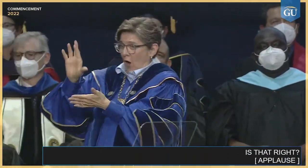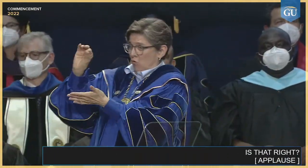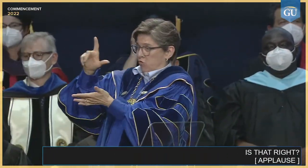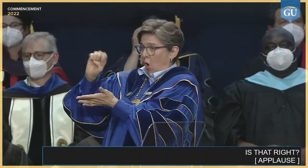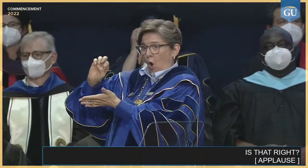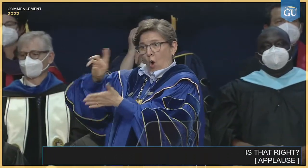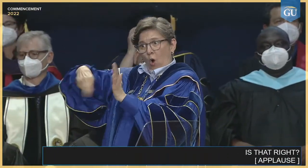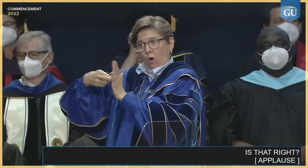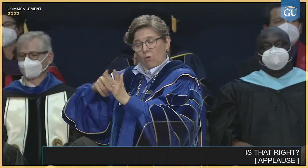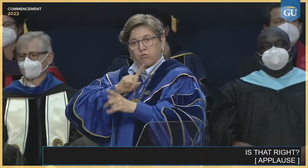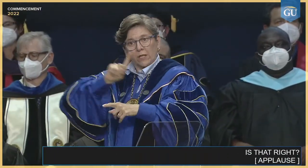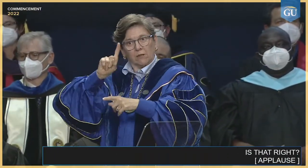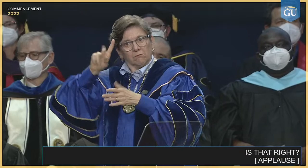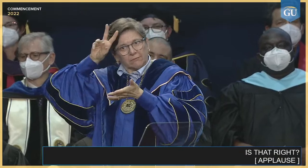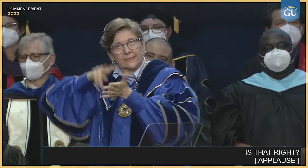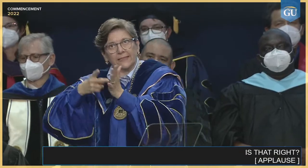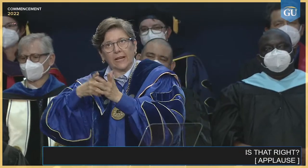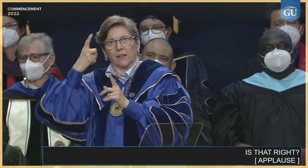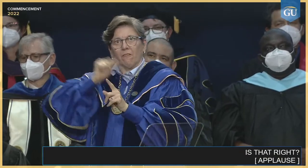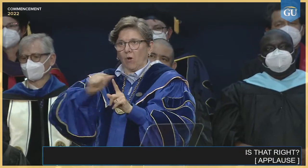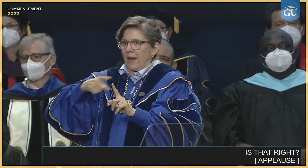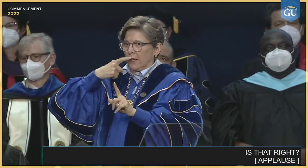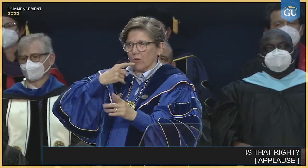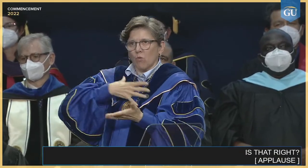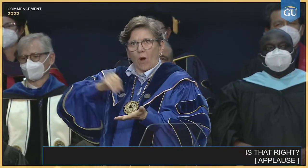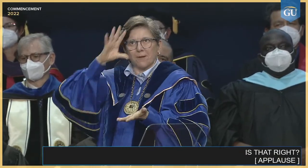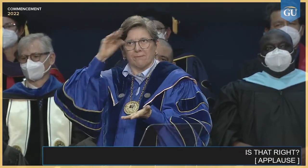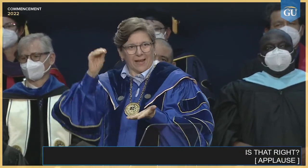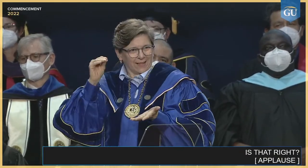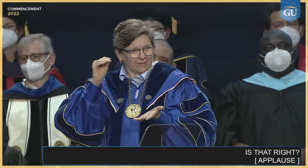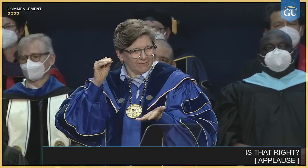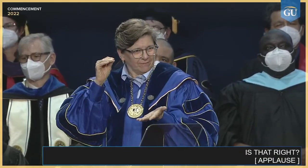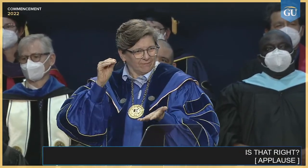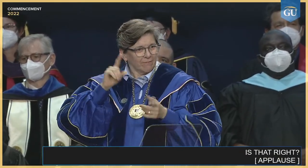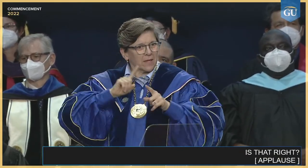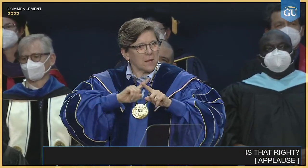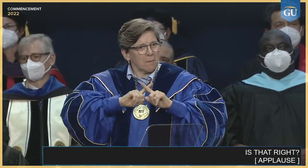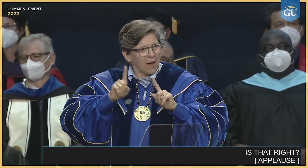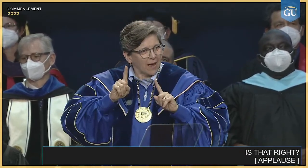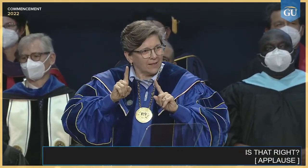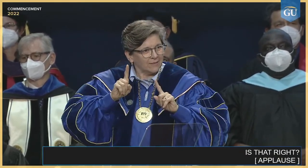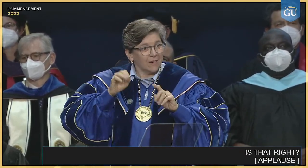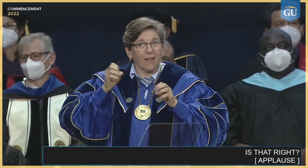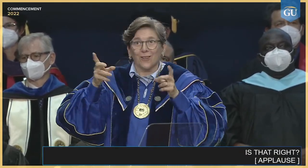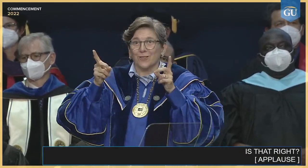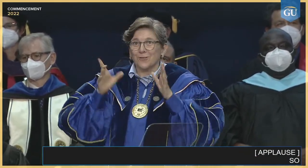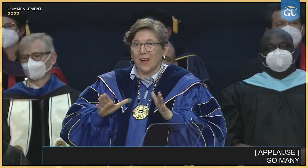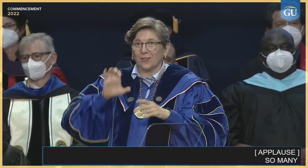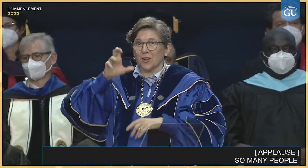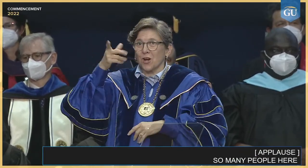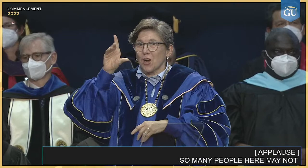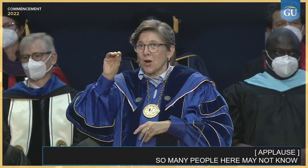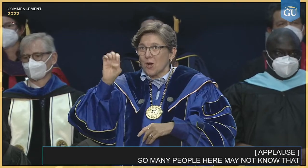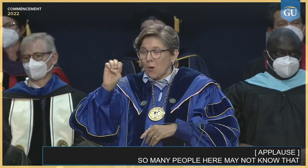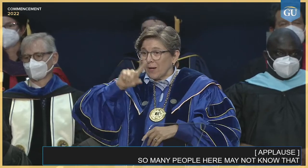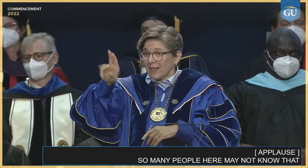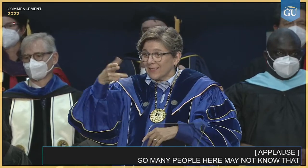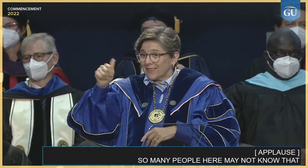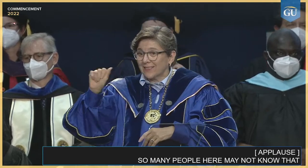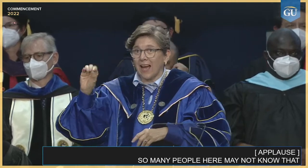So many people here may not know that this role was originally designed for a hearing white man, but the director,